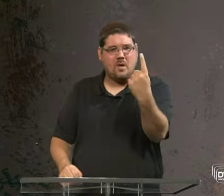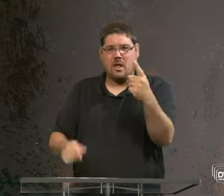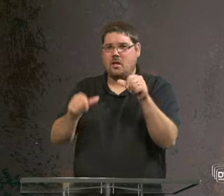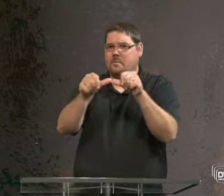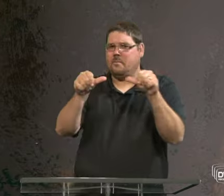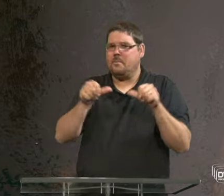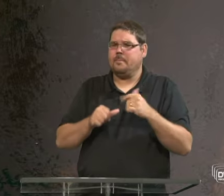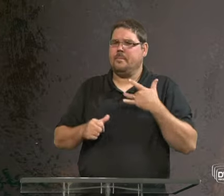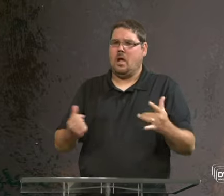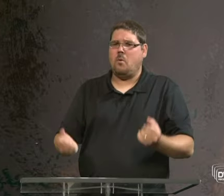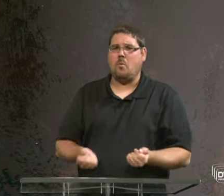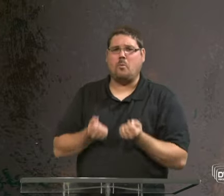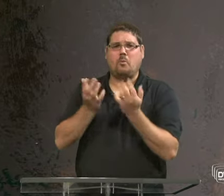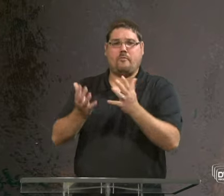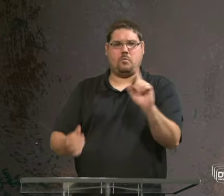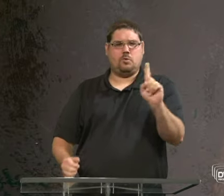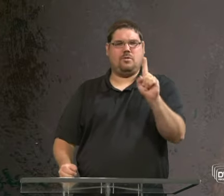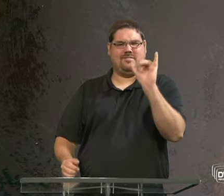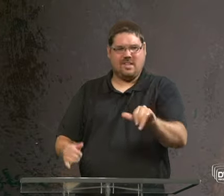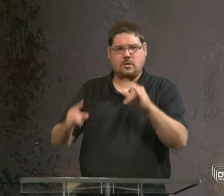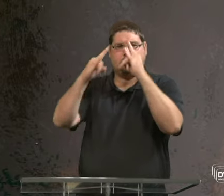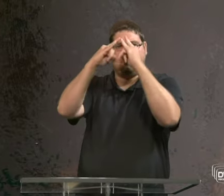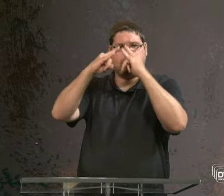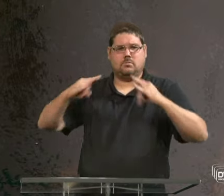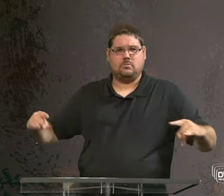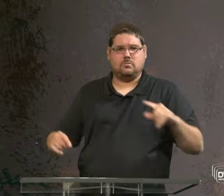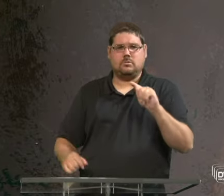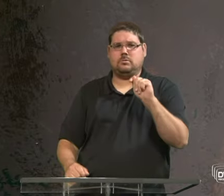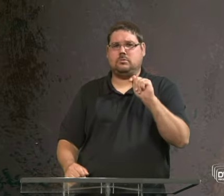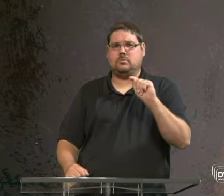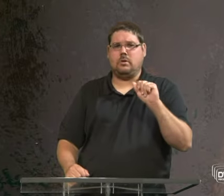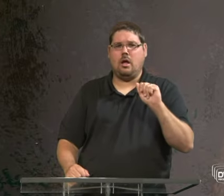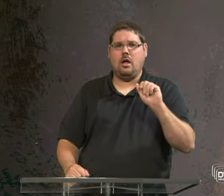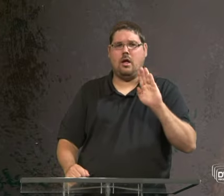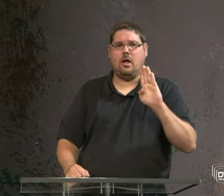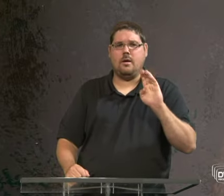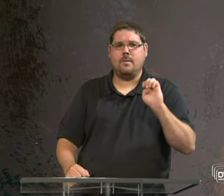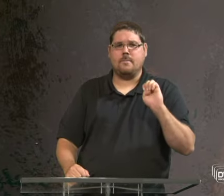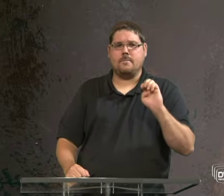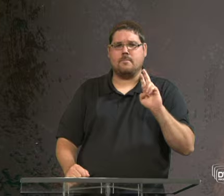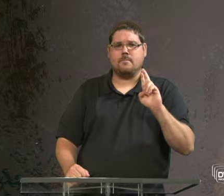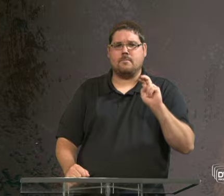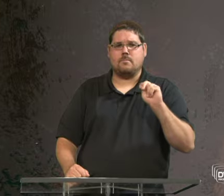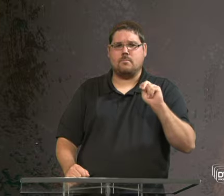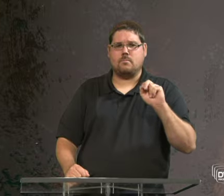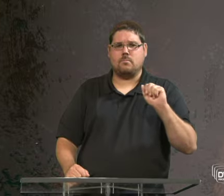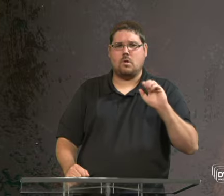Jewish people had only one area for worship, and that was the tabernacle.